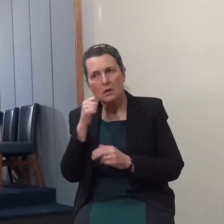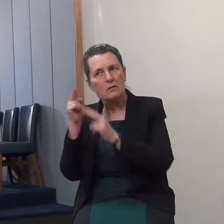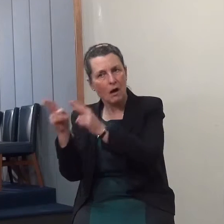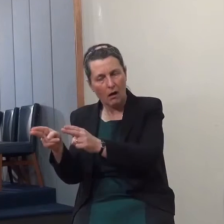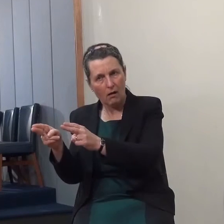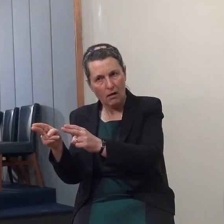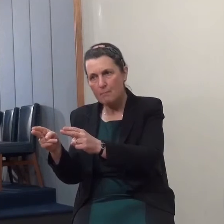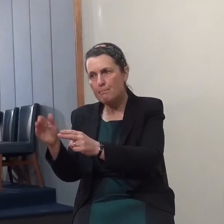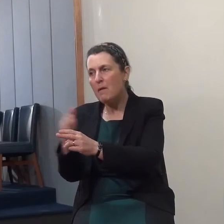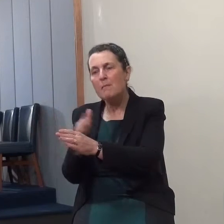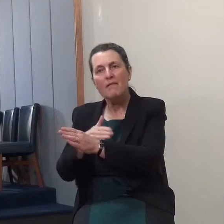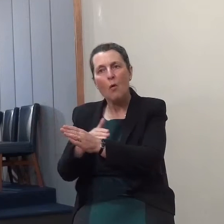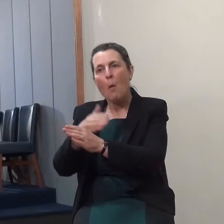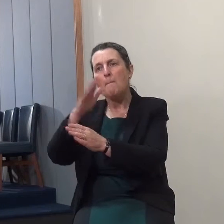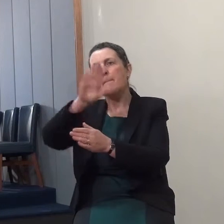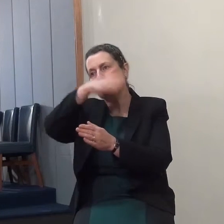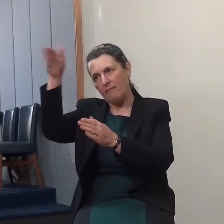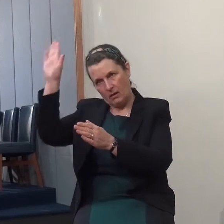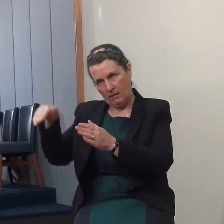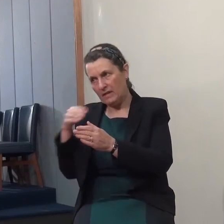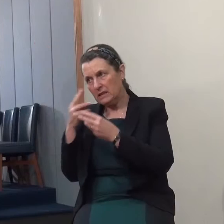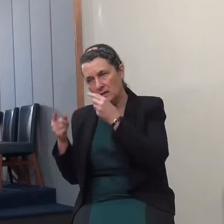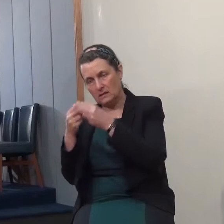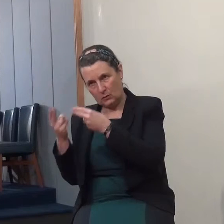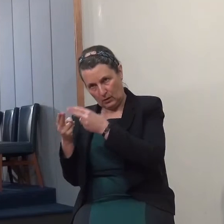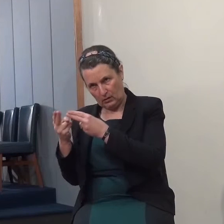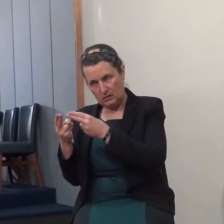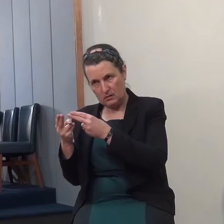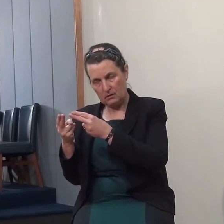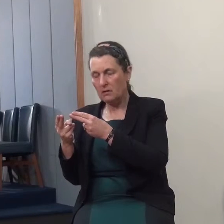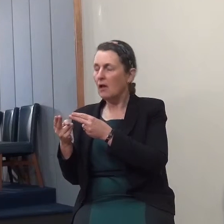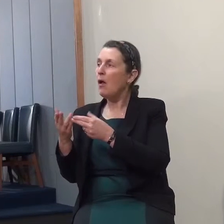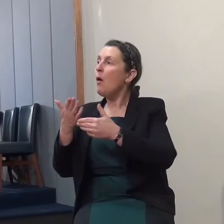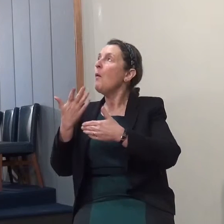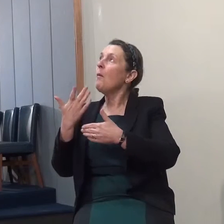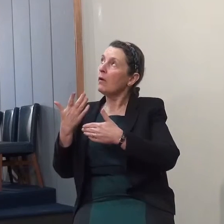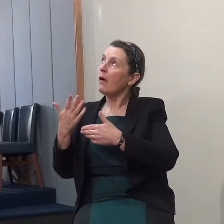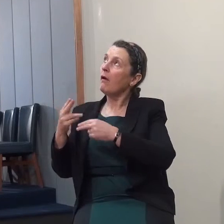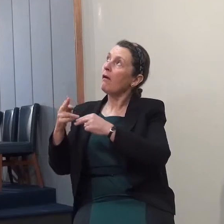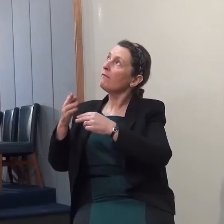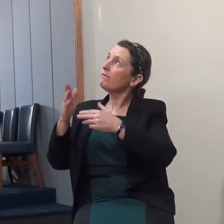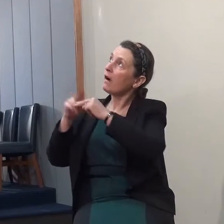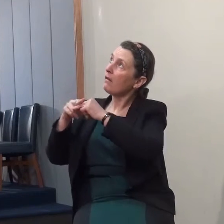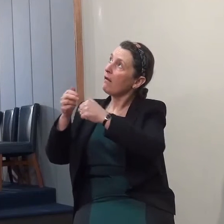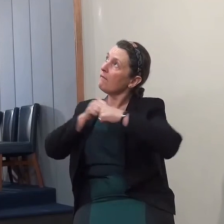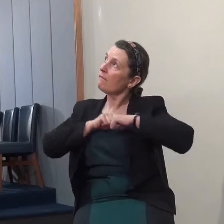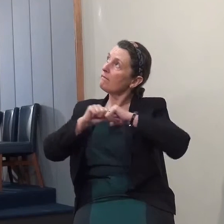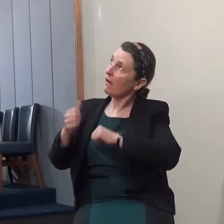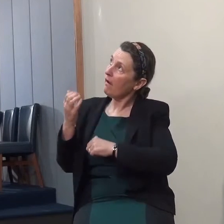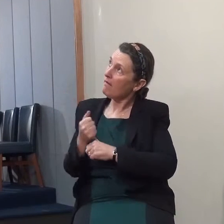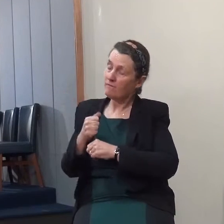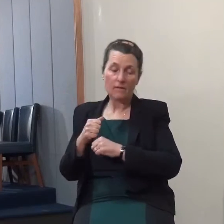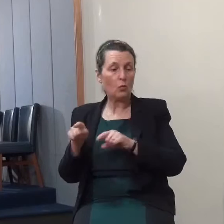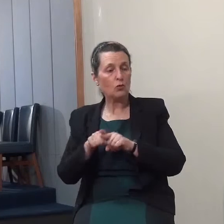world unto the Father, having loved his own which were in the world, he loved them unto the